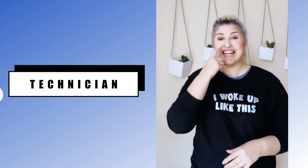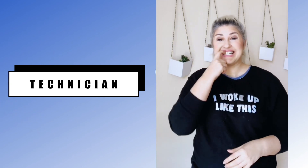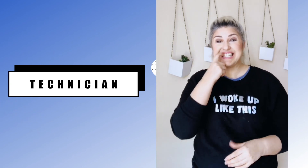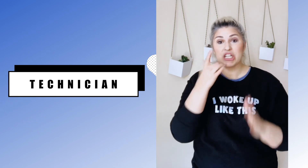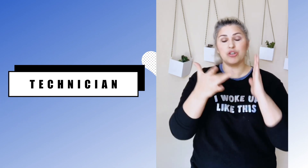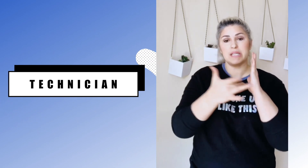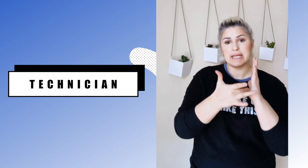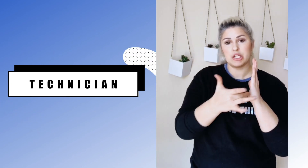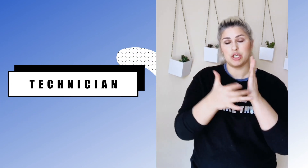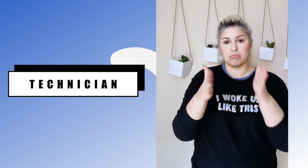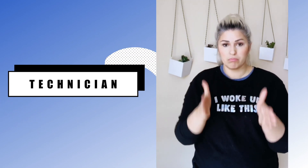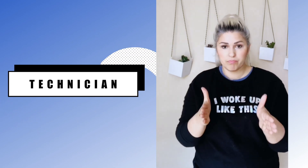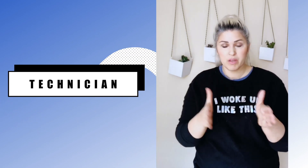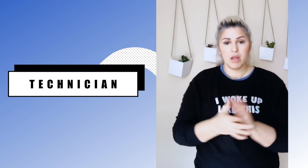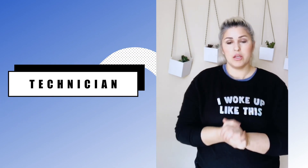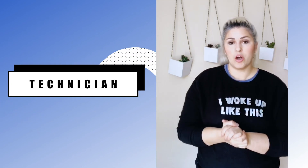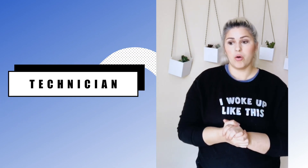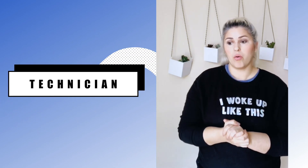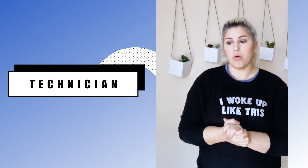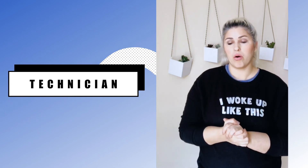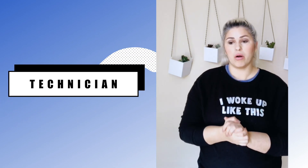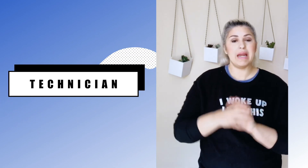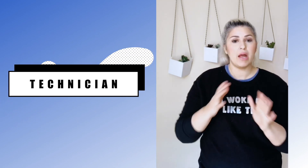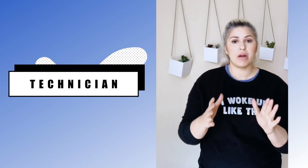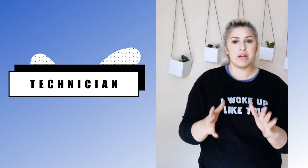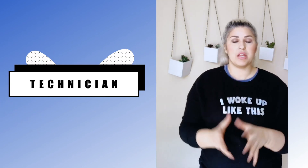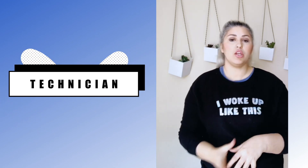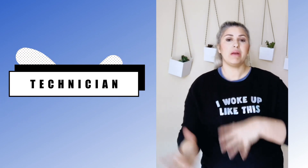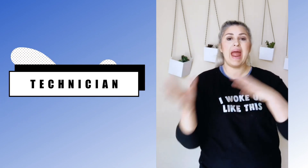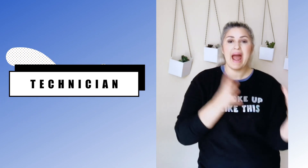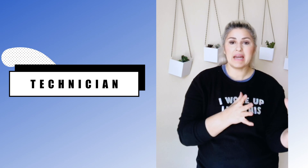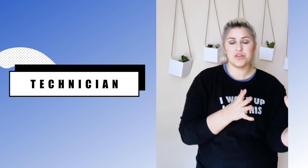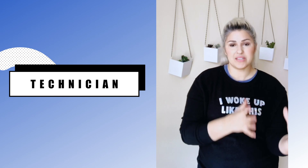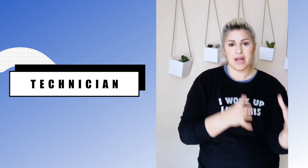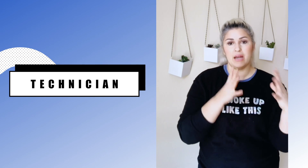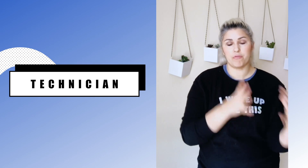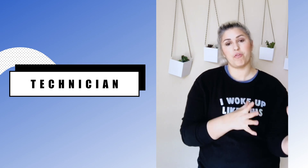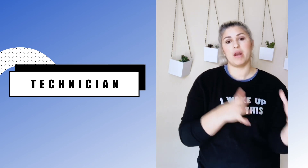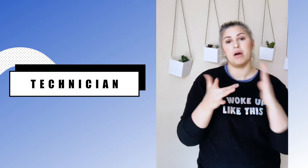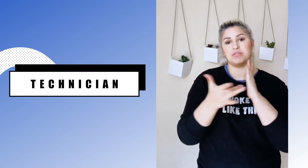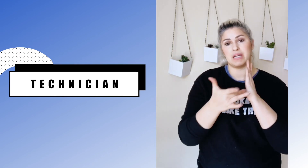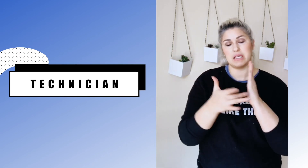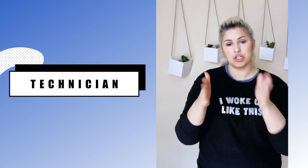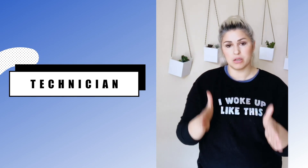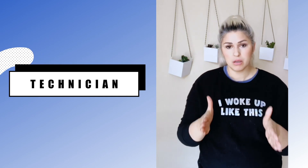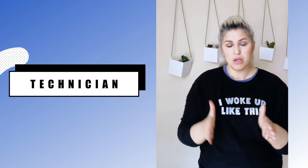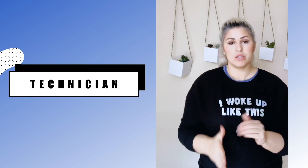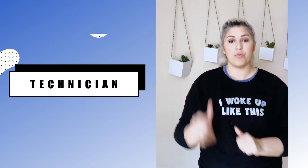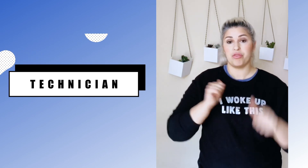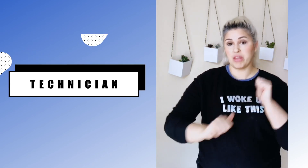technician, dental technician, or any other kind of thing, you would add the sign in front of